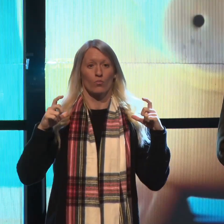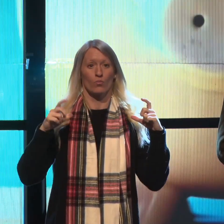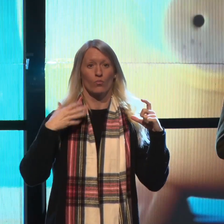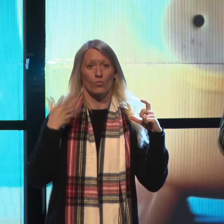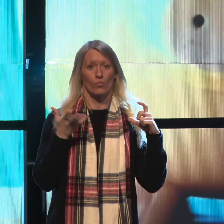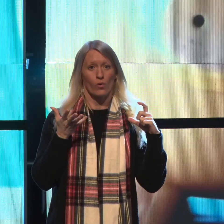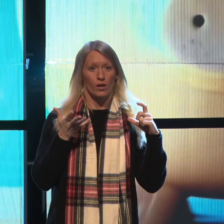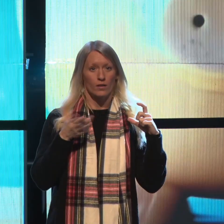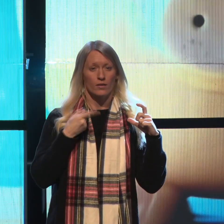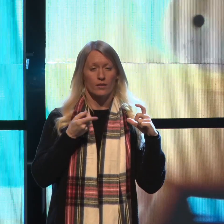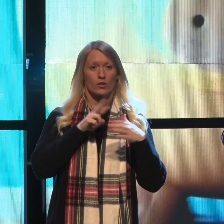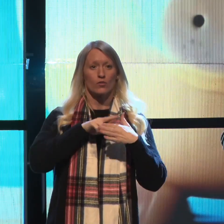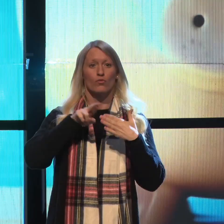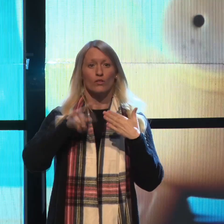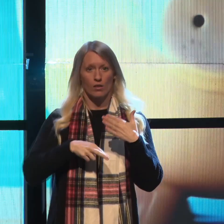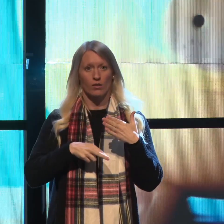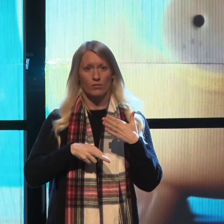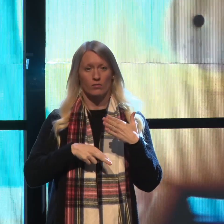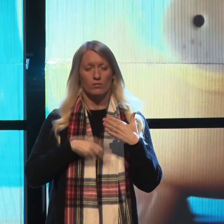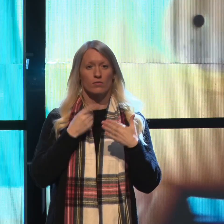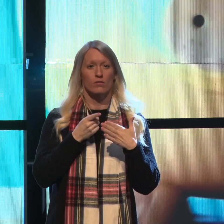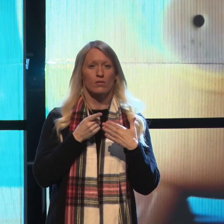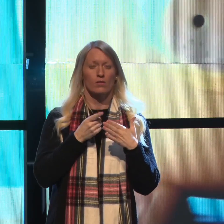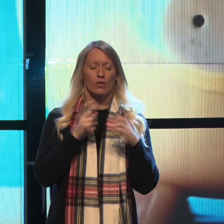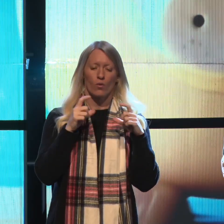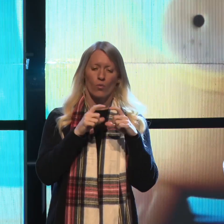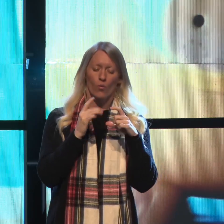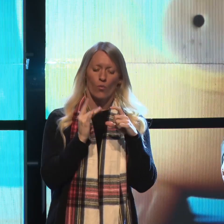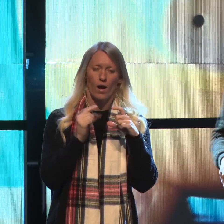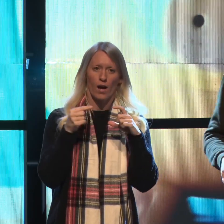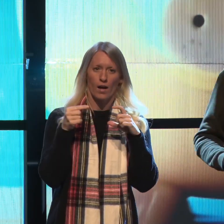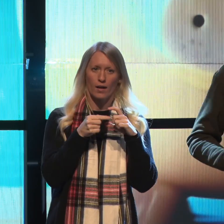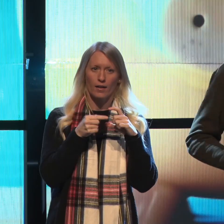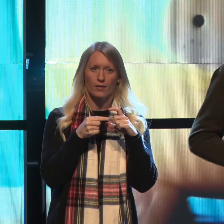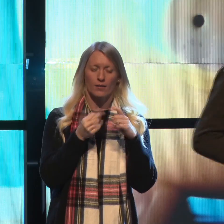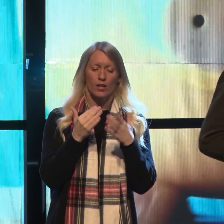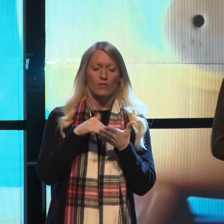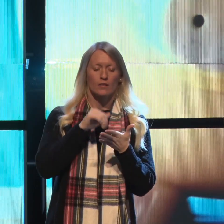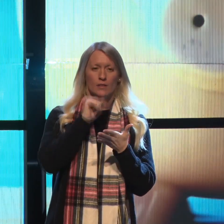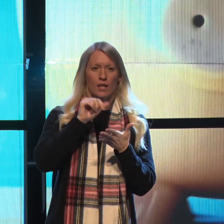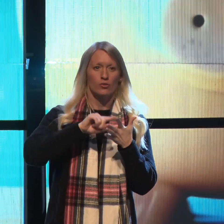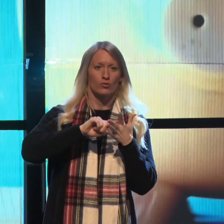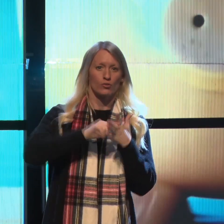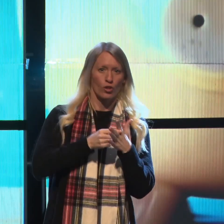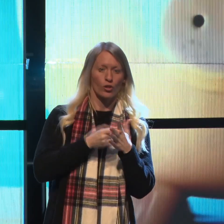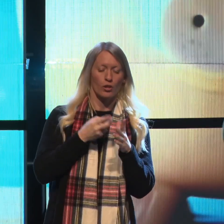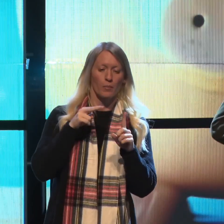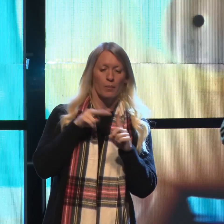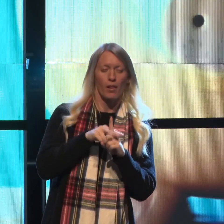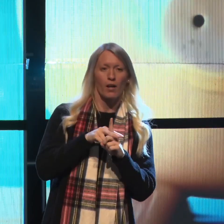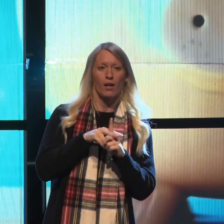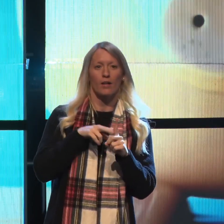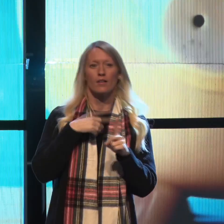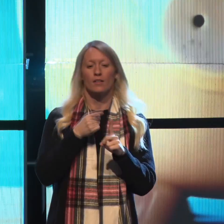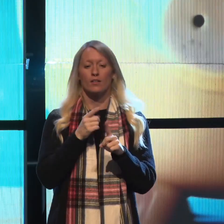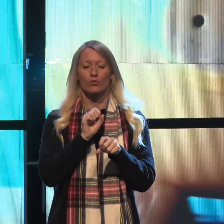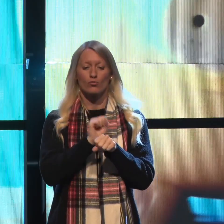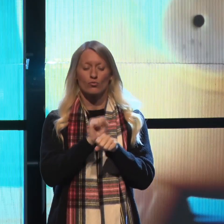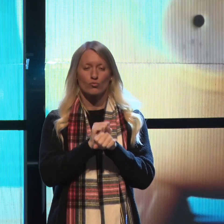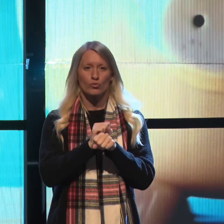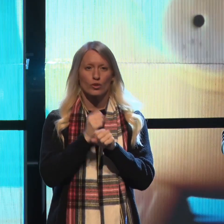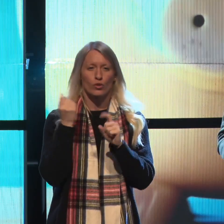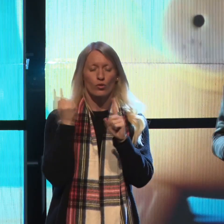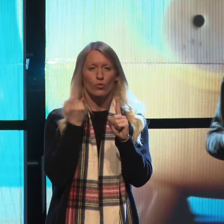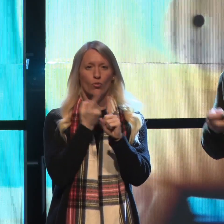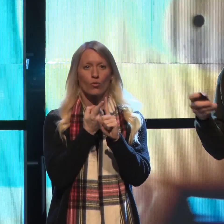oftentimes, we don't start with the why, but this framework can be applied to our lives in lots of ways. Our career goals, it can be